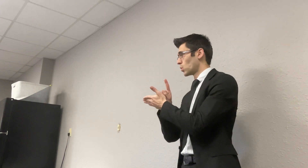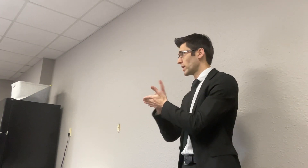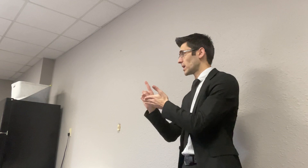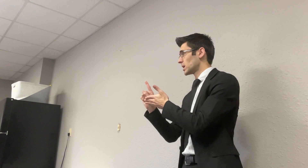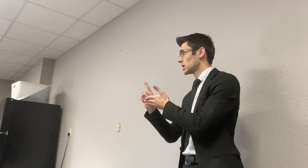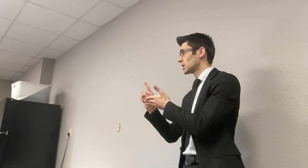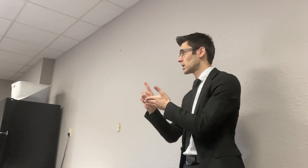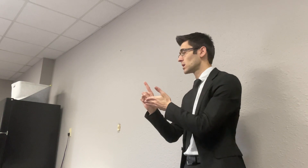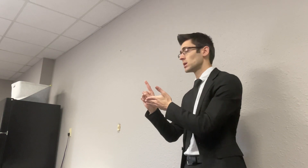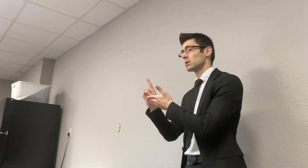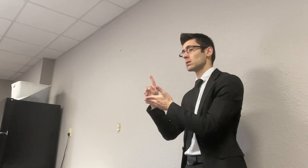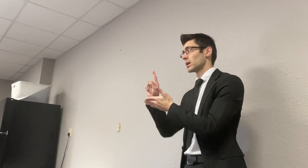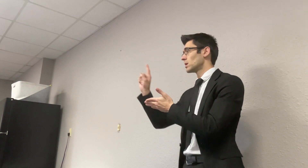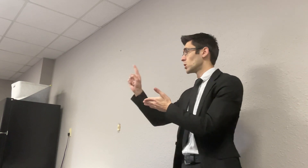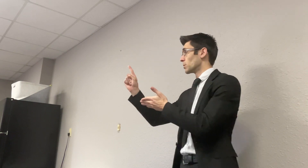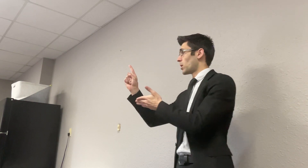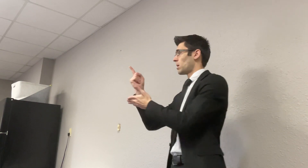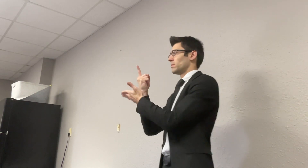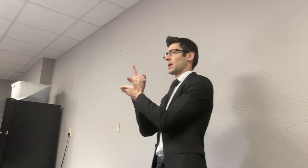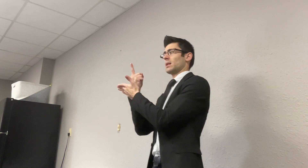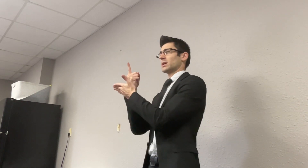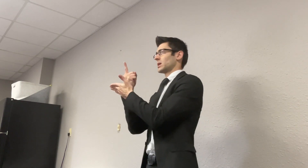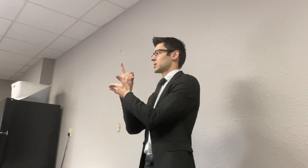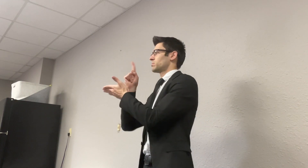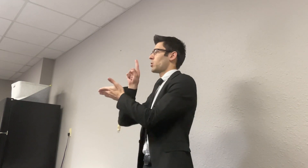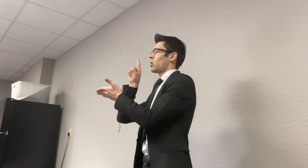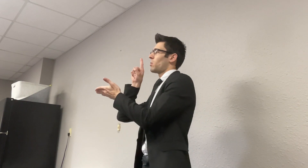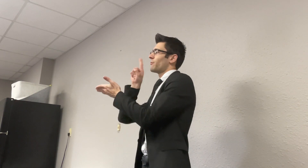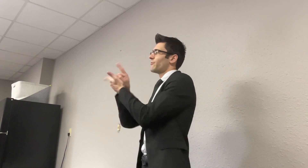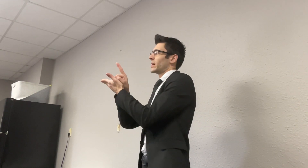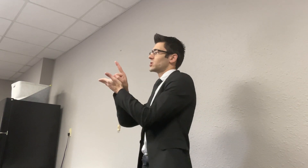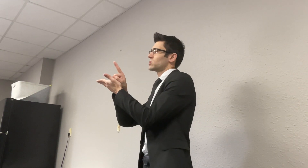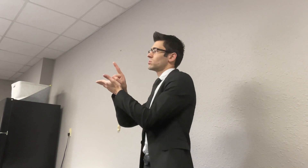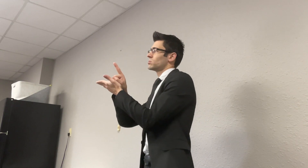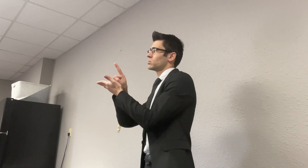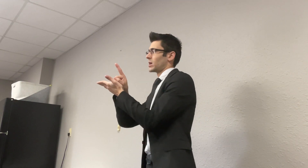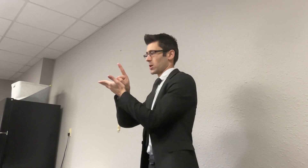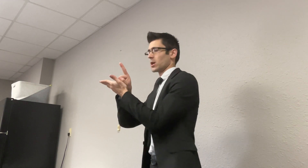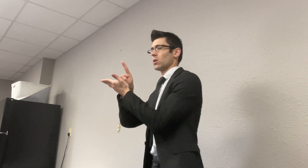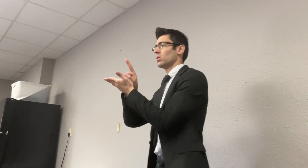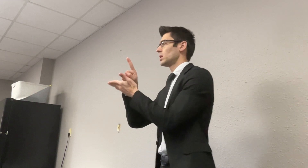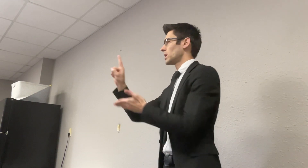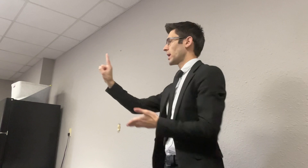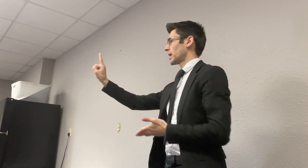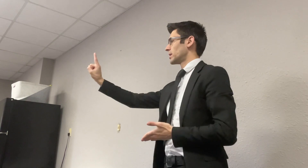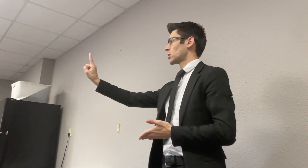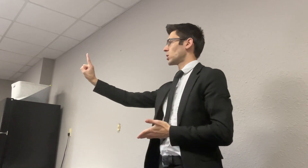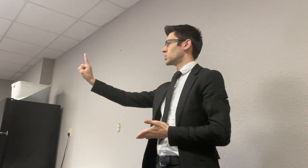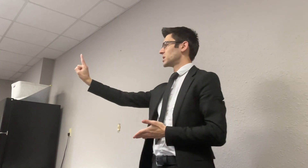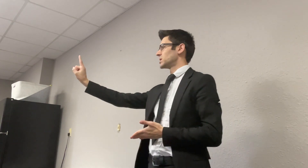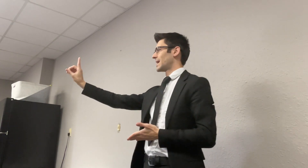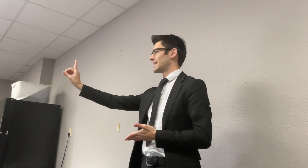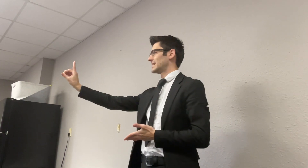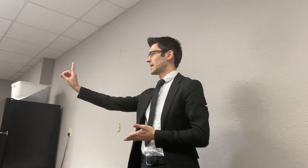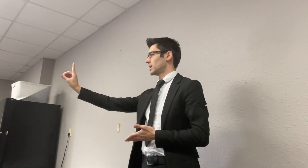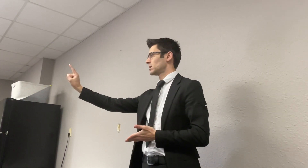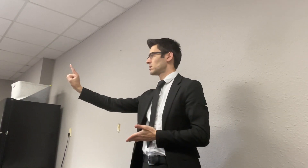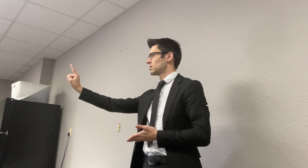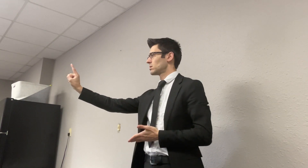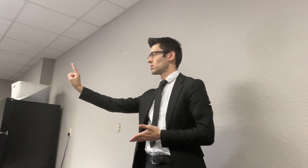Week. Okay, your palm, not like this, palm will face, there you go. And close it, not D,